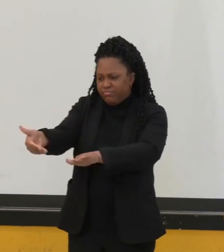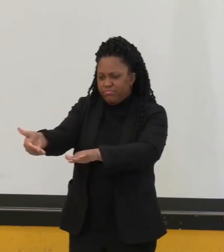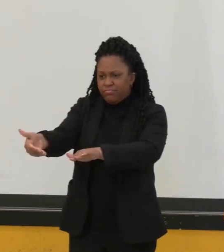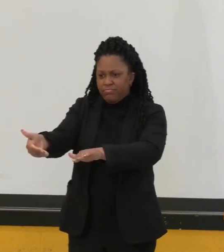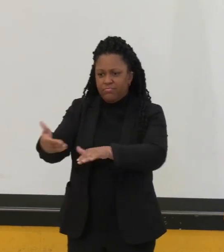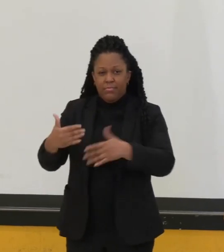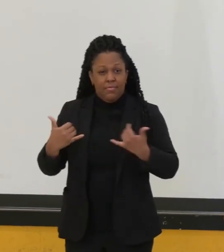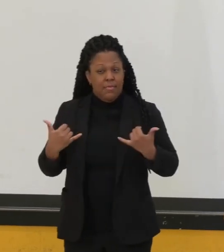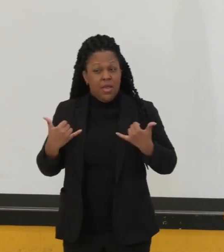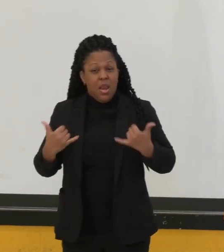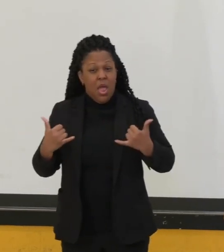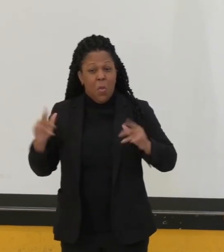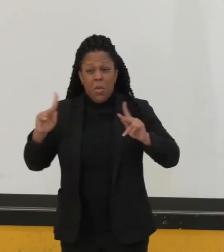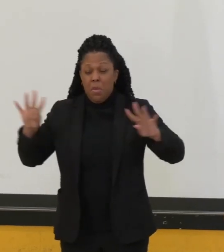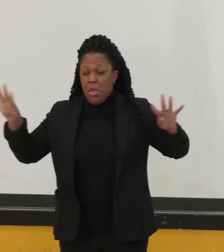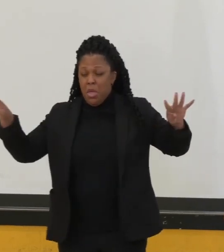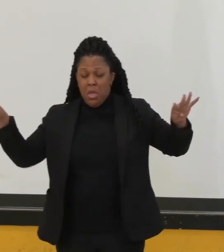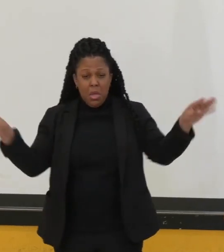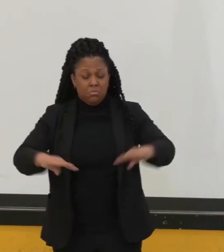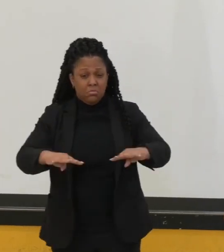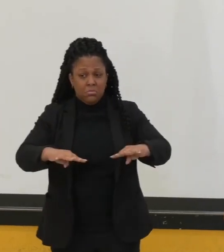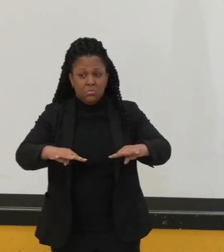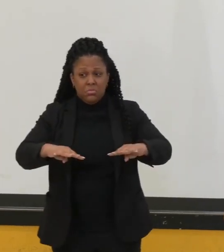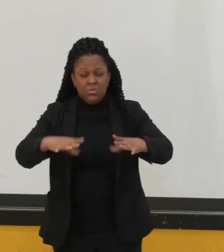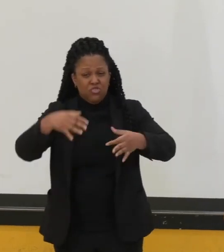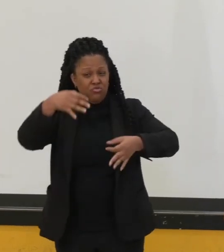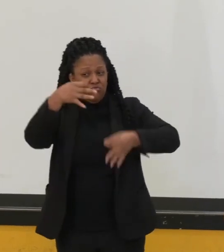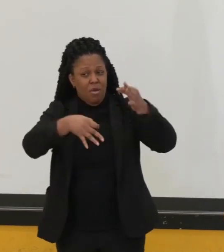Chauvin for the death of George Floyd,